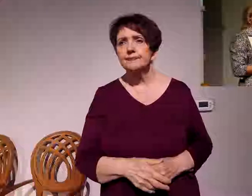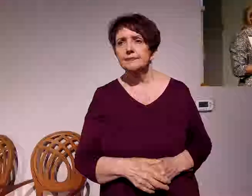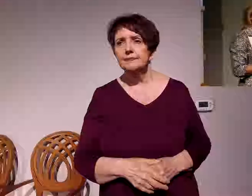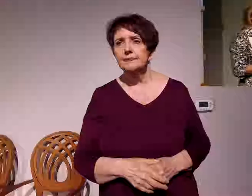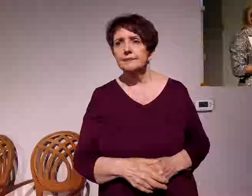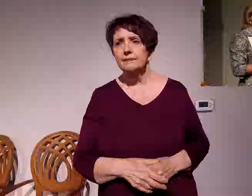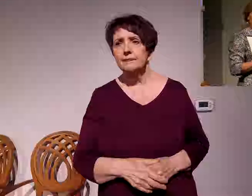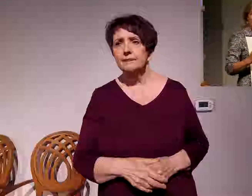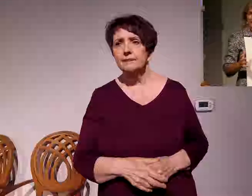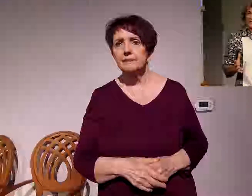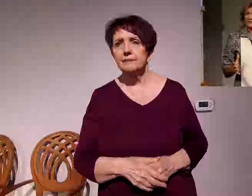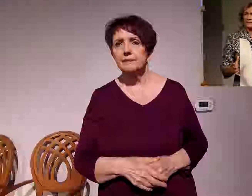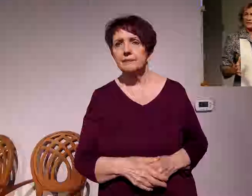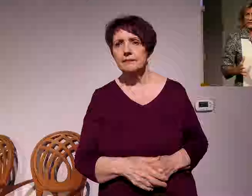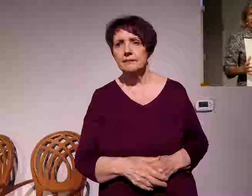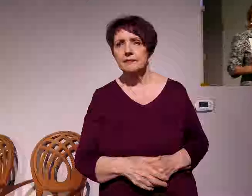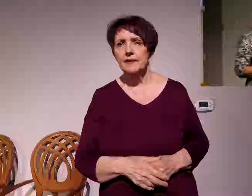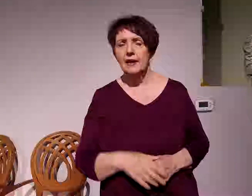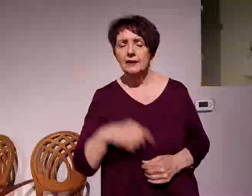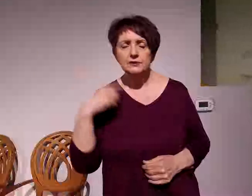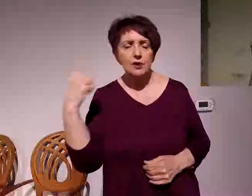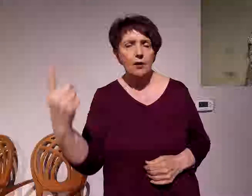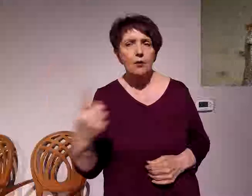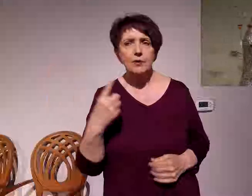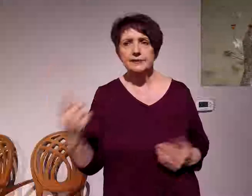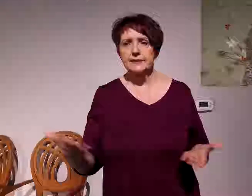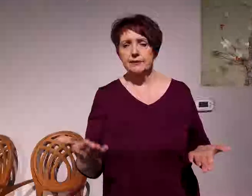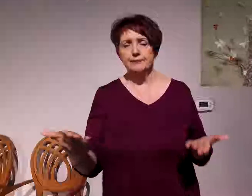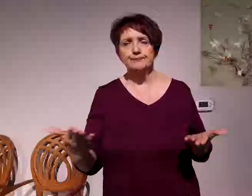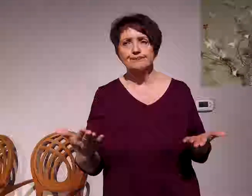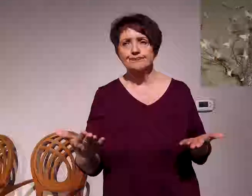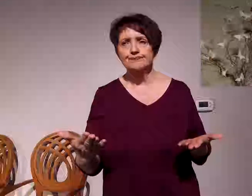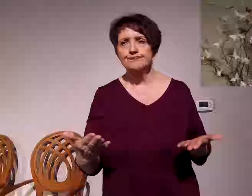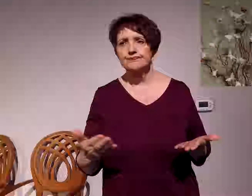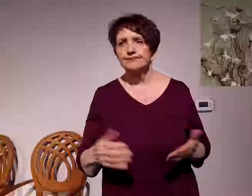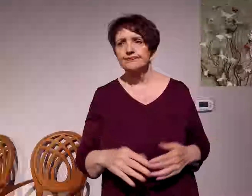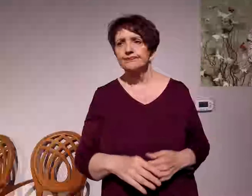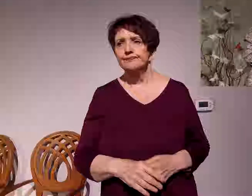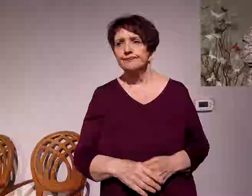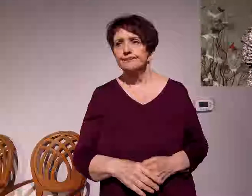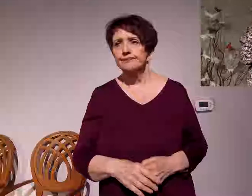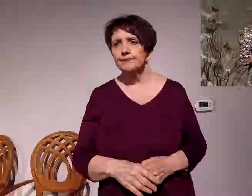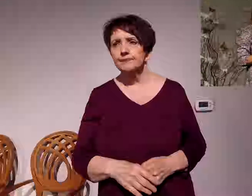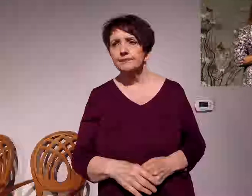It doesn't leave us. It doesn't leave It's us. always present. It's always present.